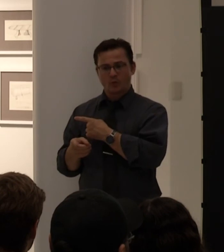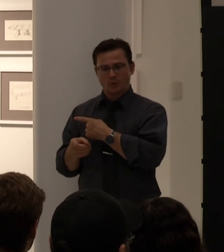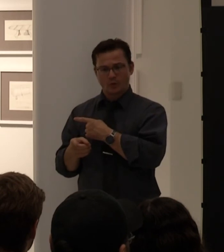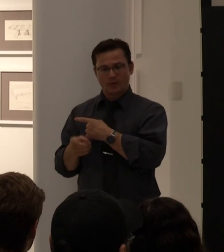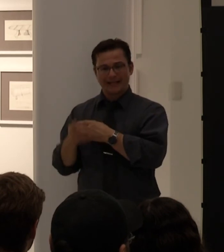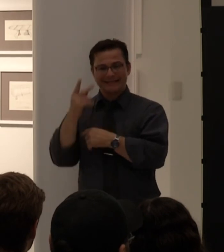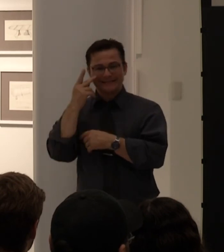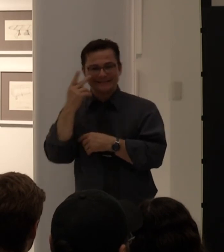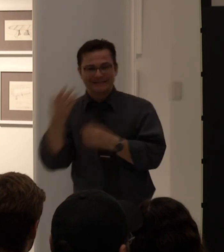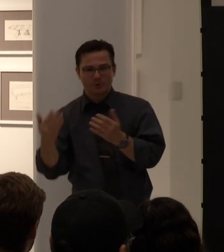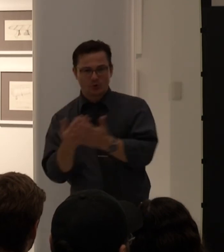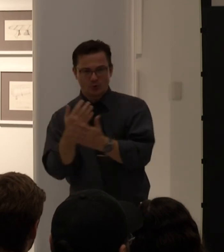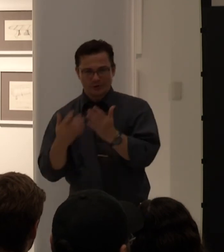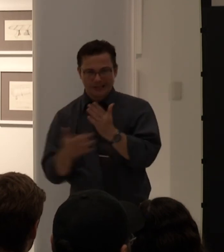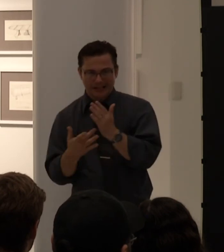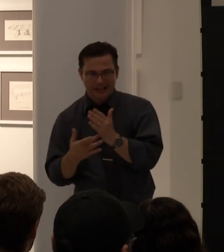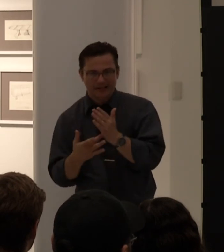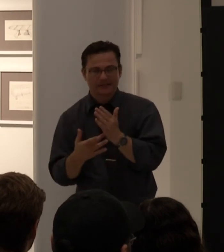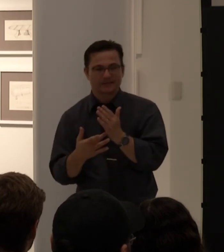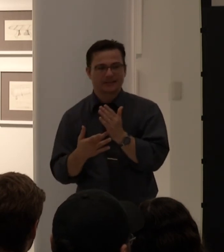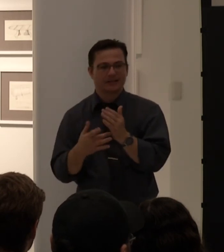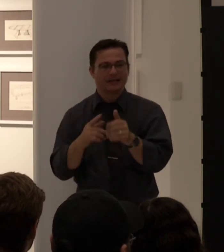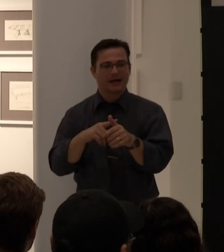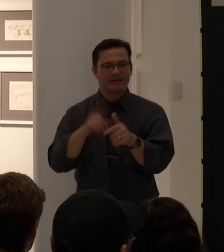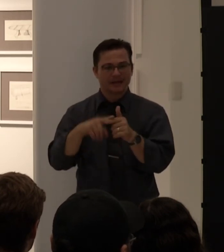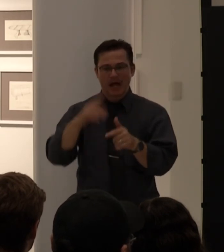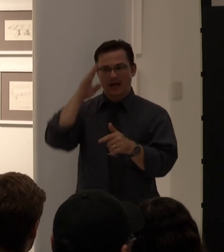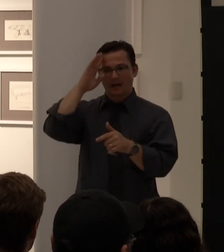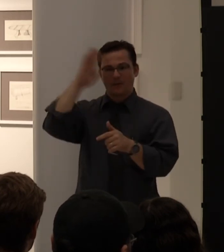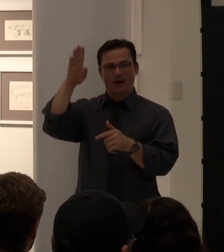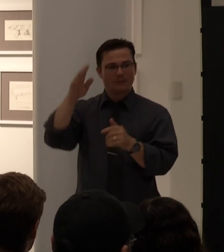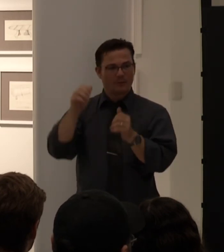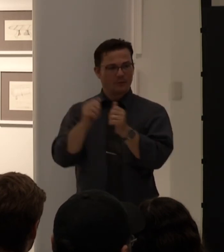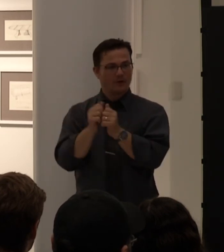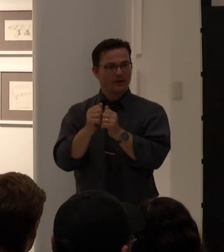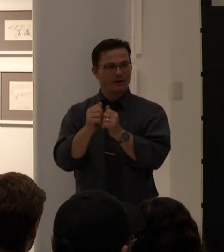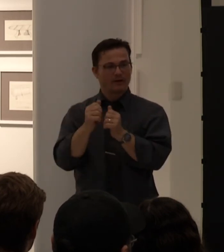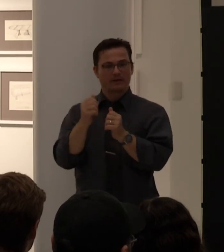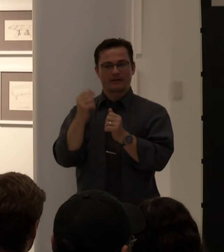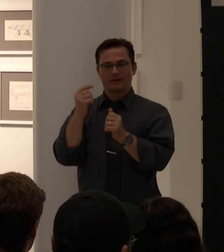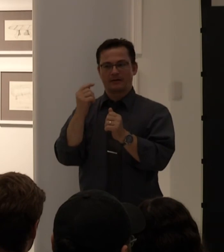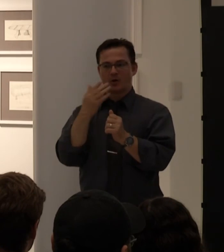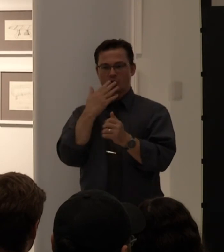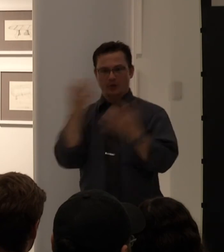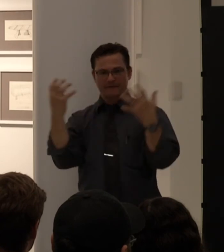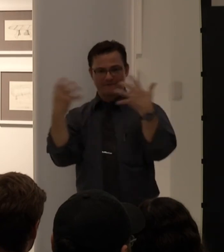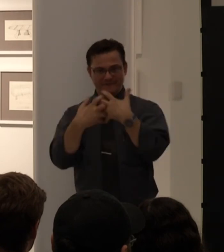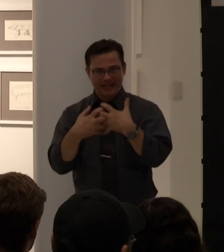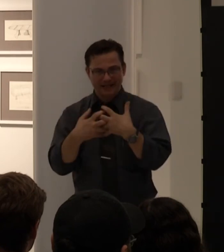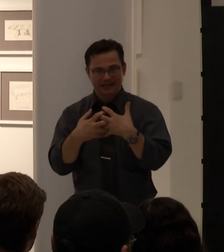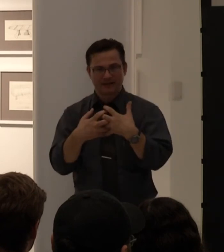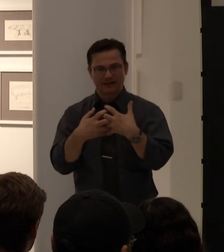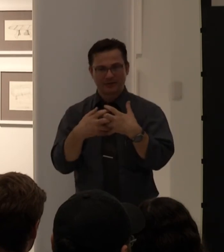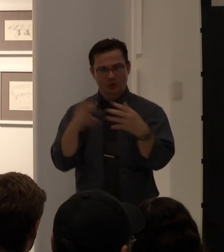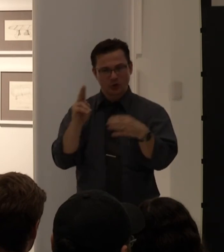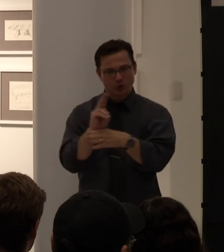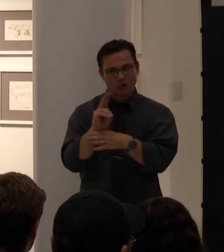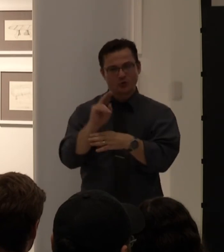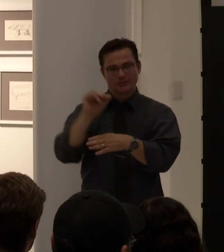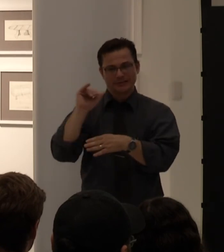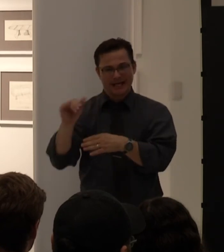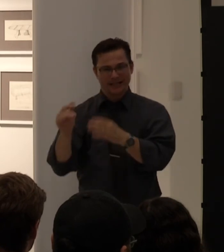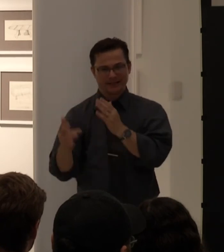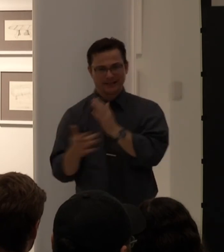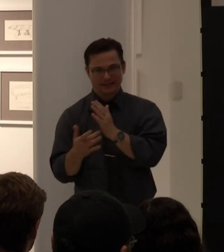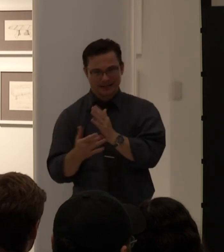some type of technology and then come up with someone that you see fit to transform